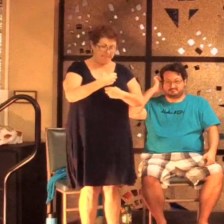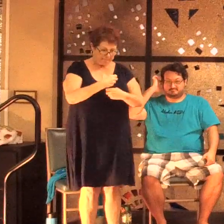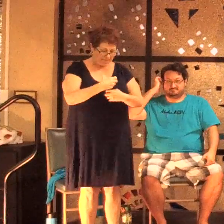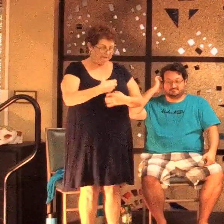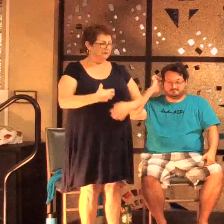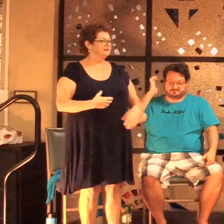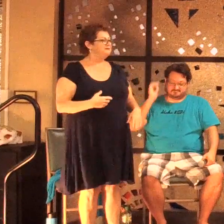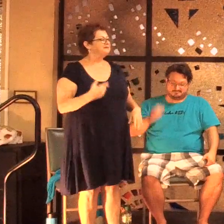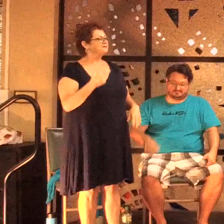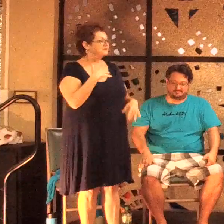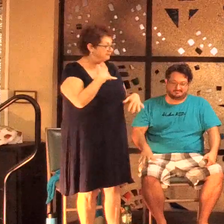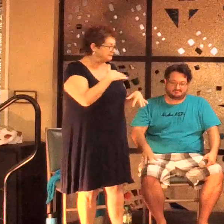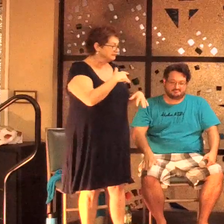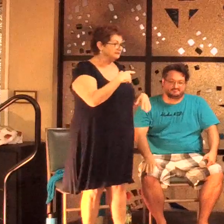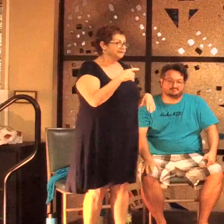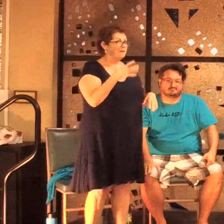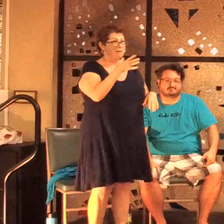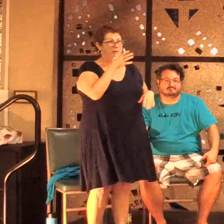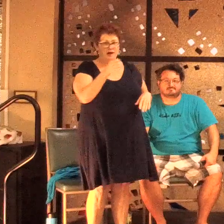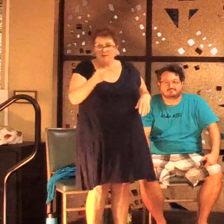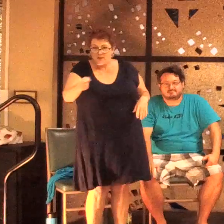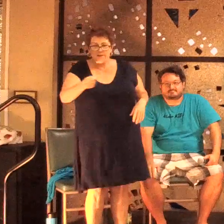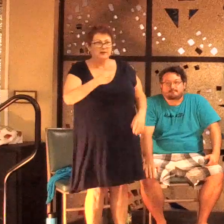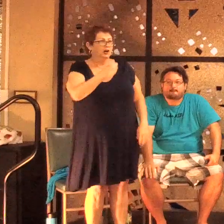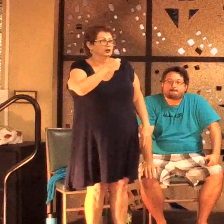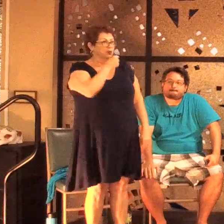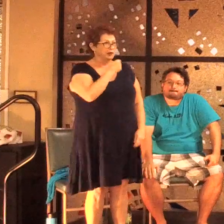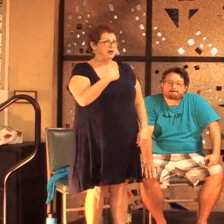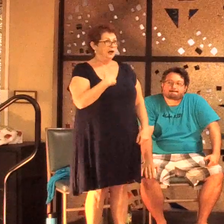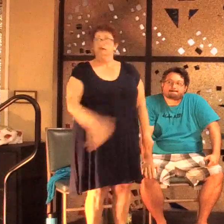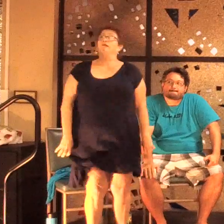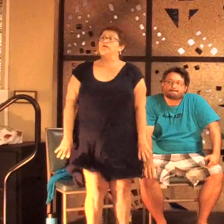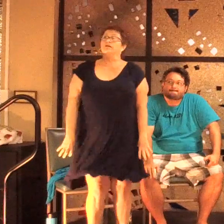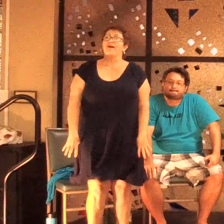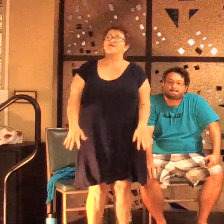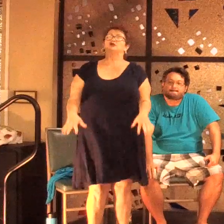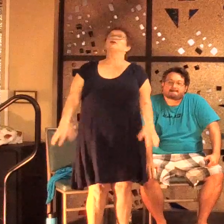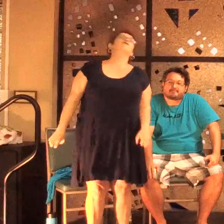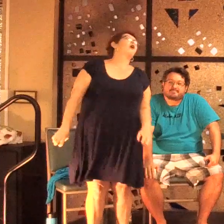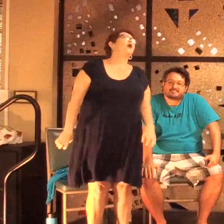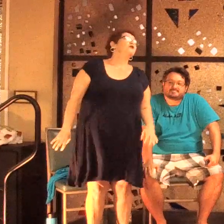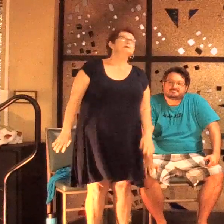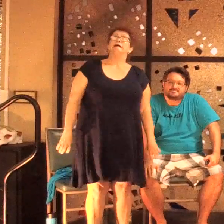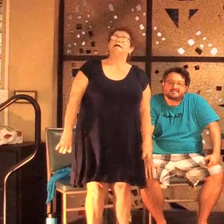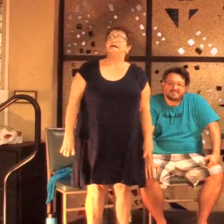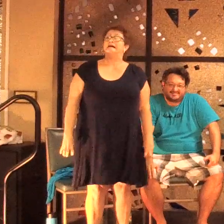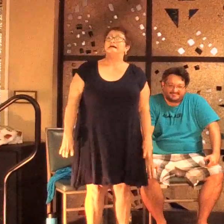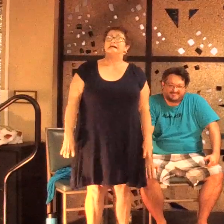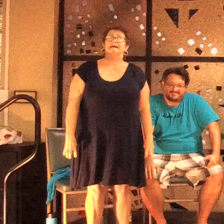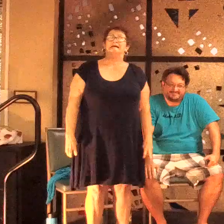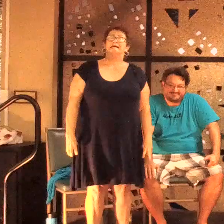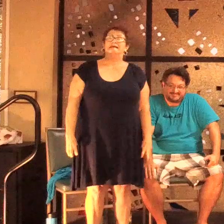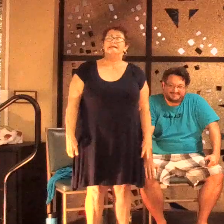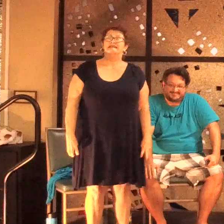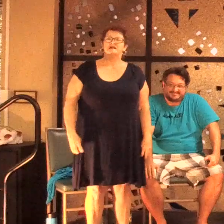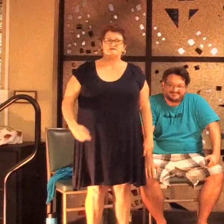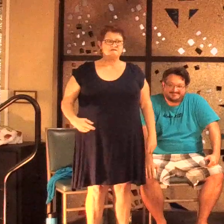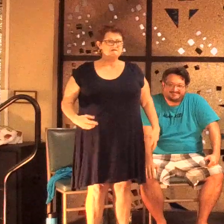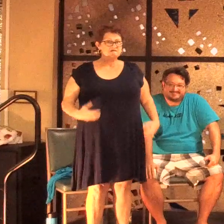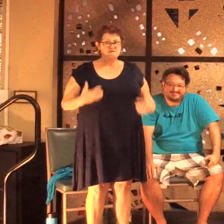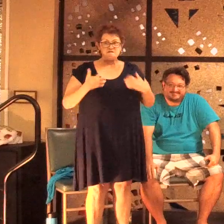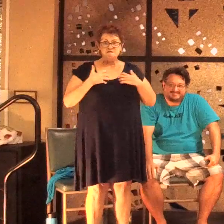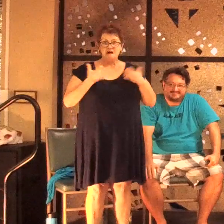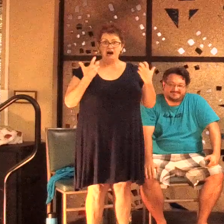and it kind of made me kind of cringe. My mom called the microphone.